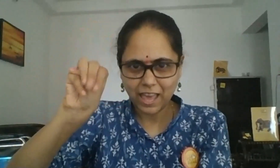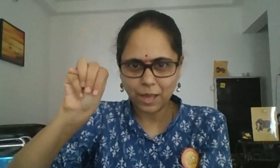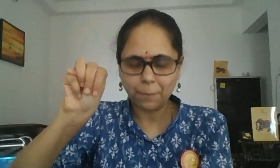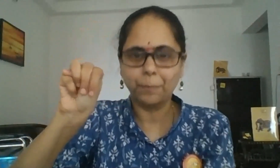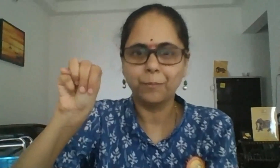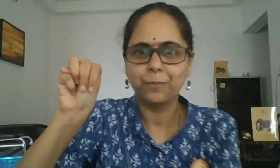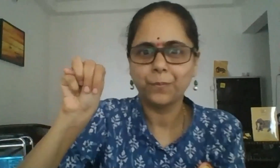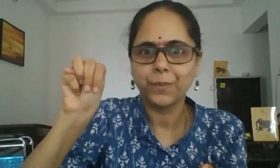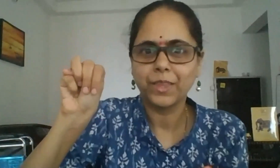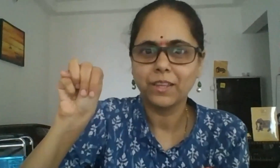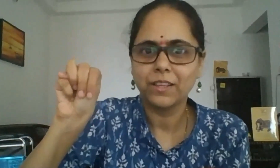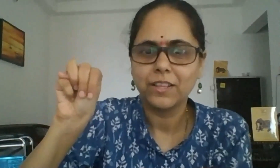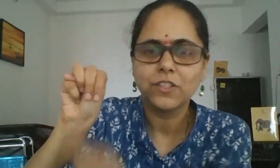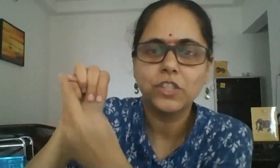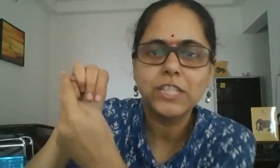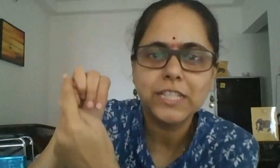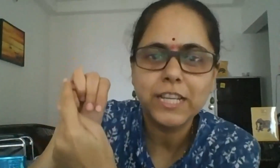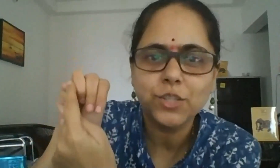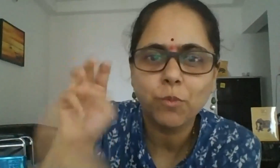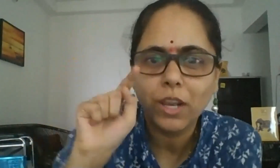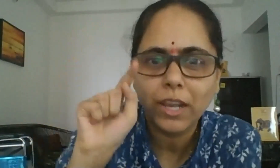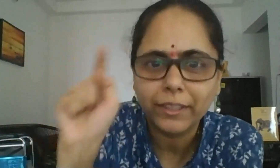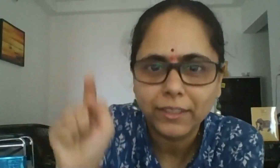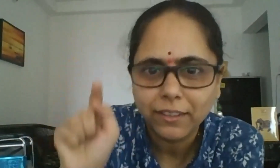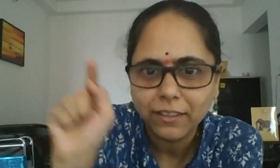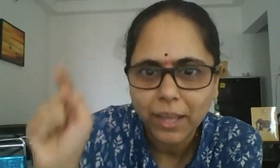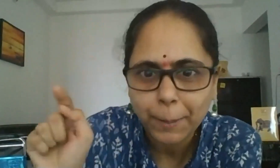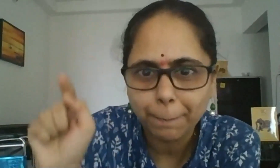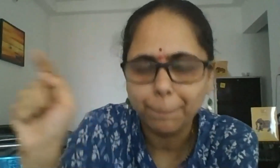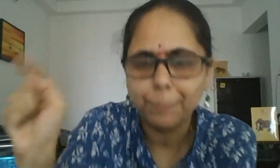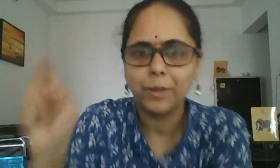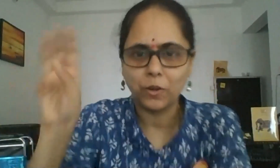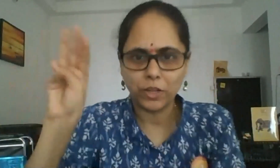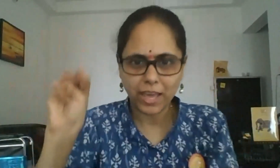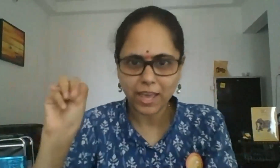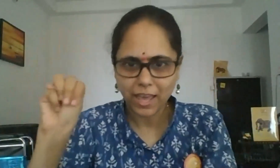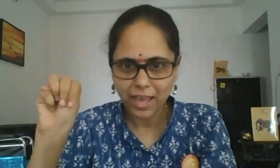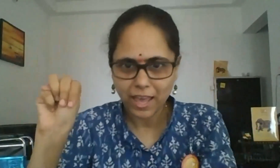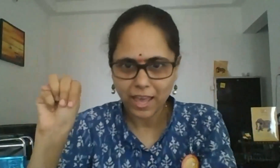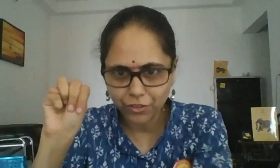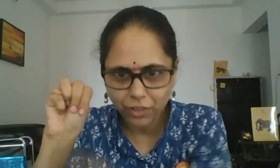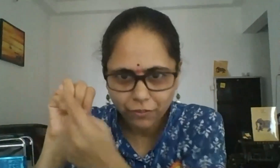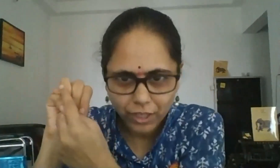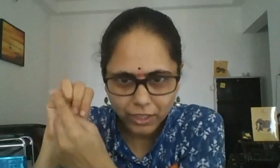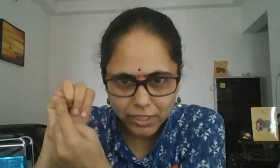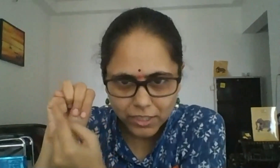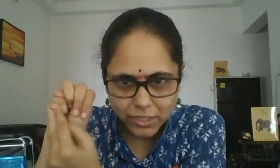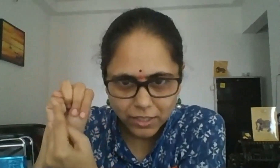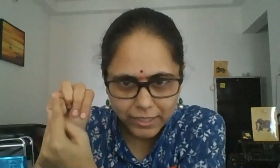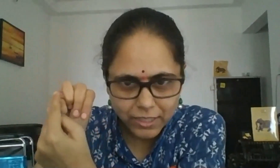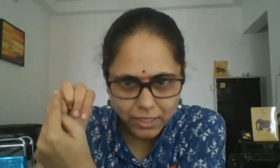M. So this is that small line, M. Okay. After 3 fingers, insert this